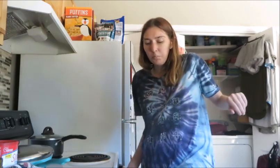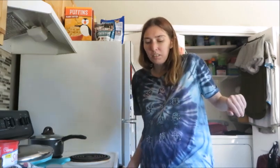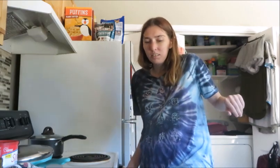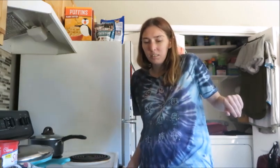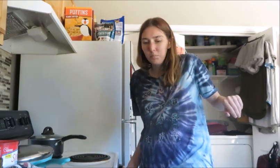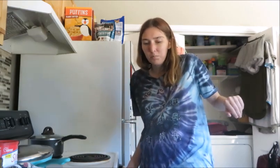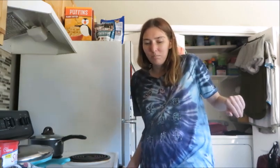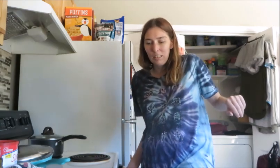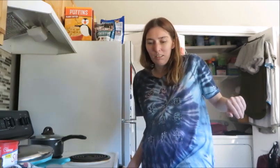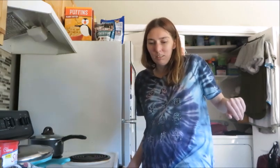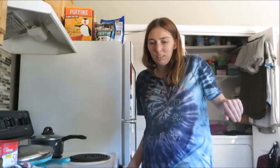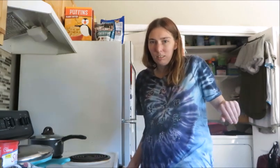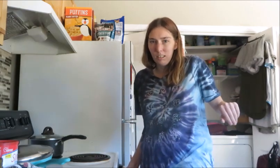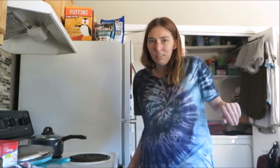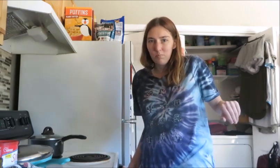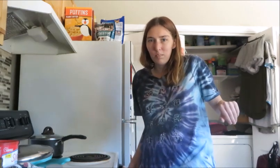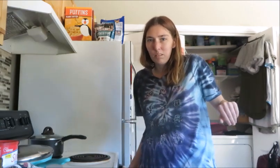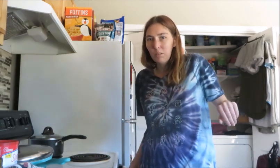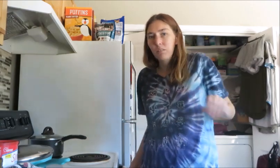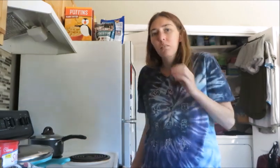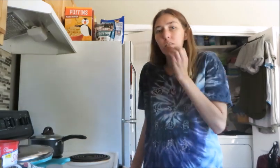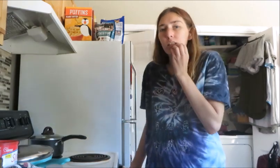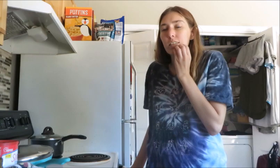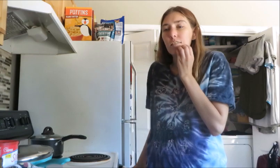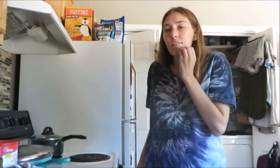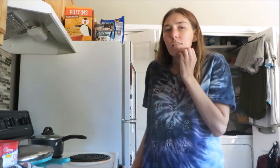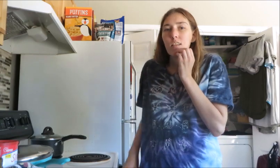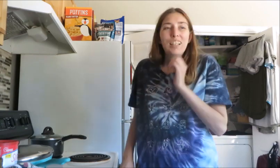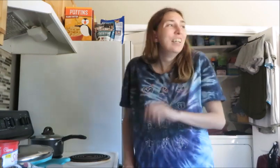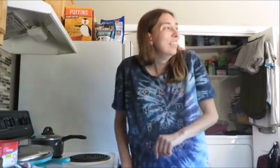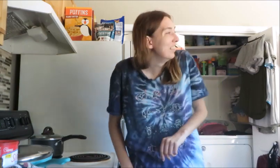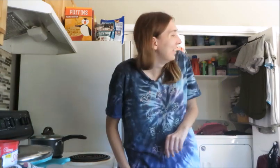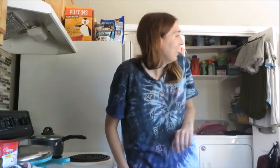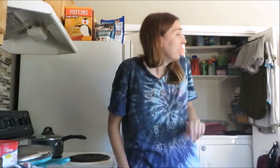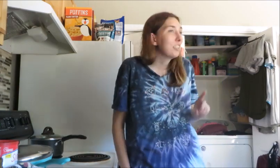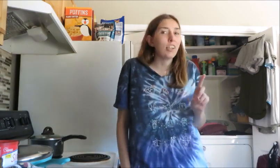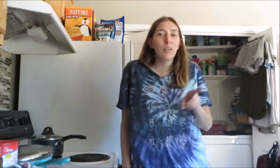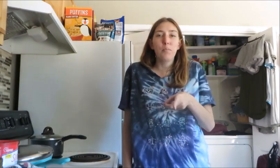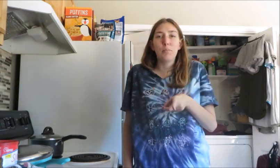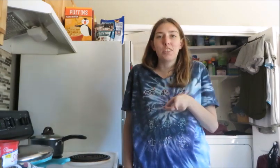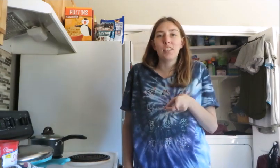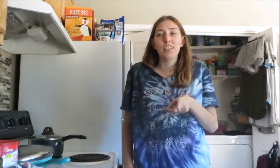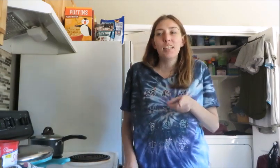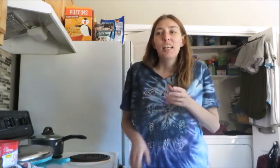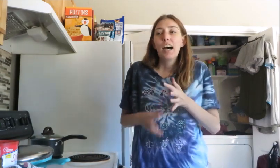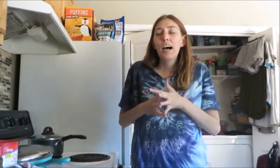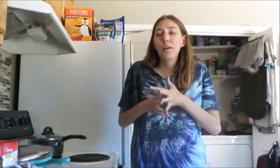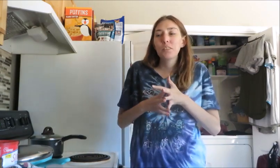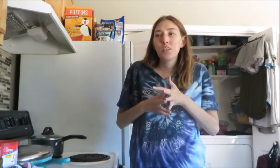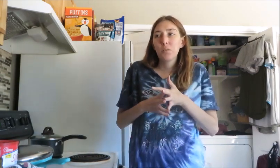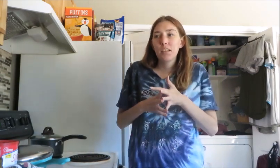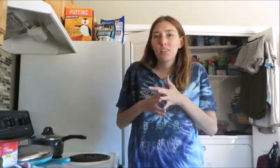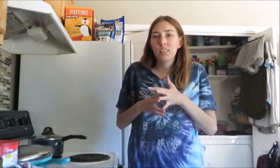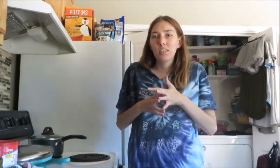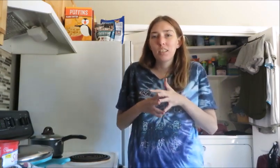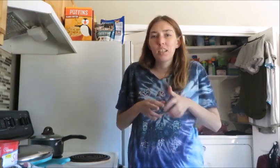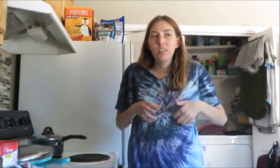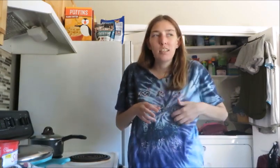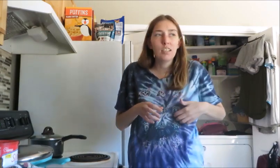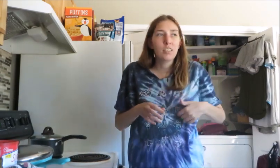me to sleep, and I don't need to do that. But I do. Sorry about my machine. So what I do need to do though is